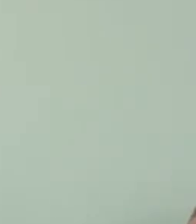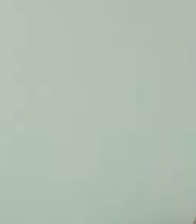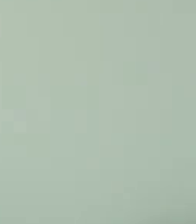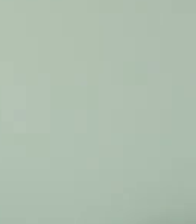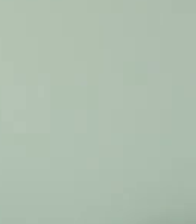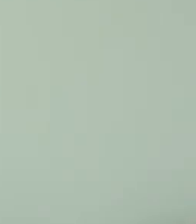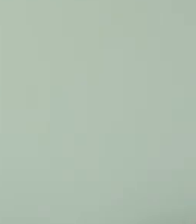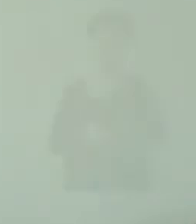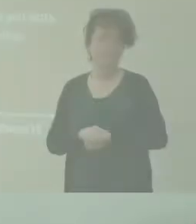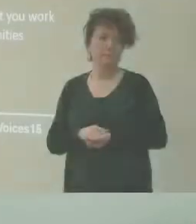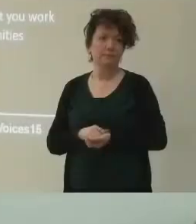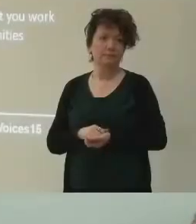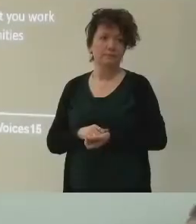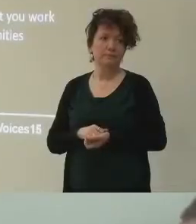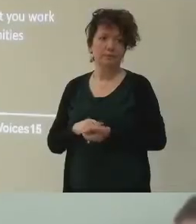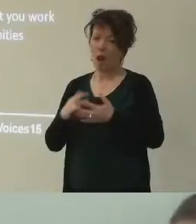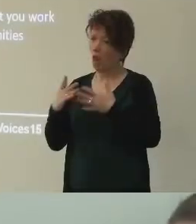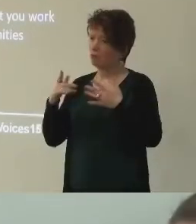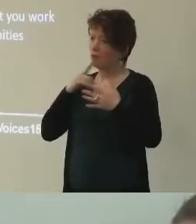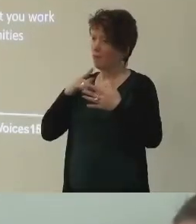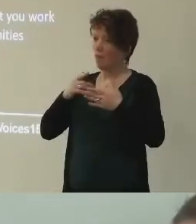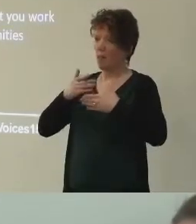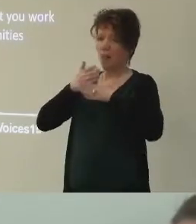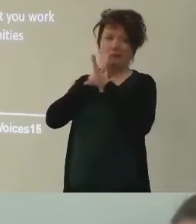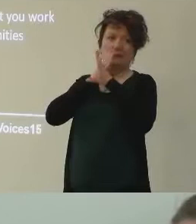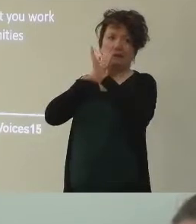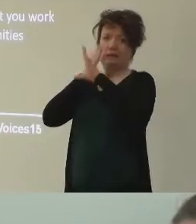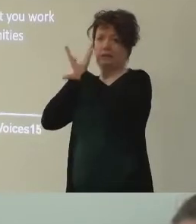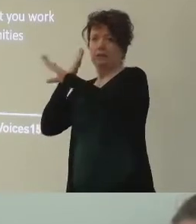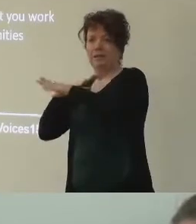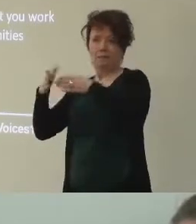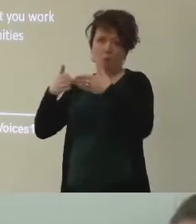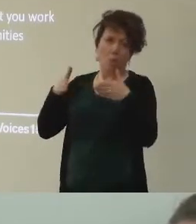the young people themselves. Lots of gatekeepers sometimes.